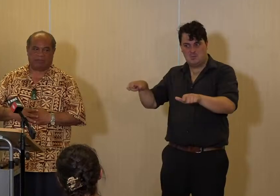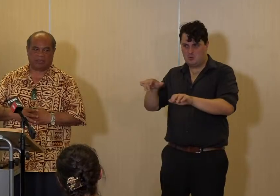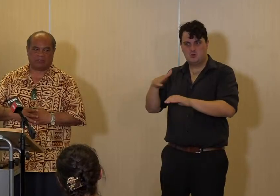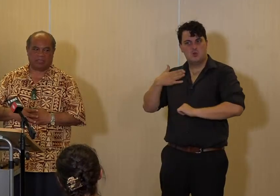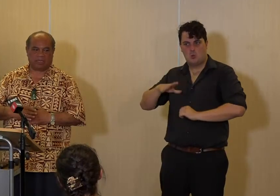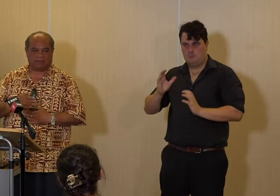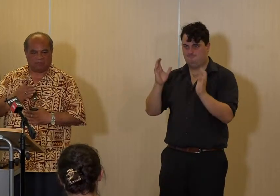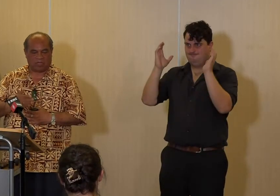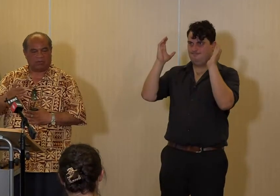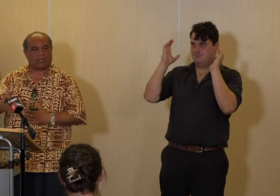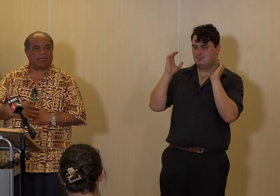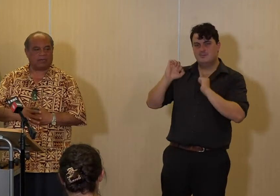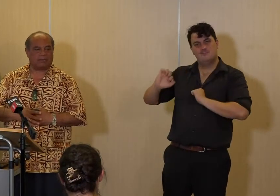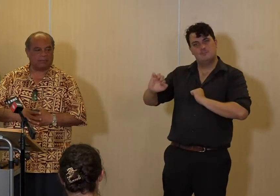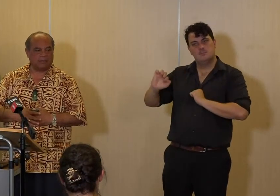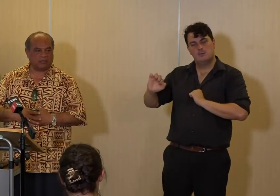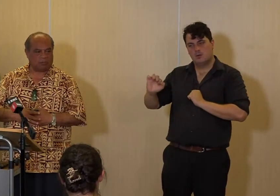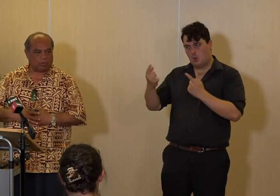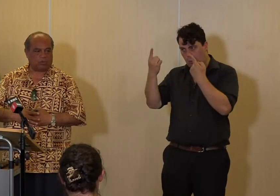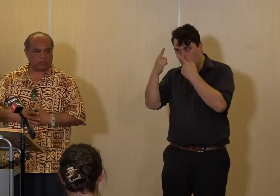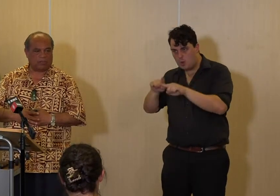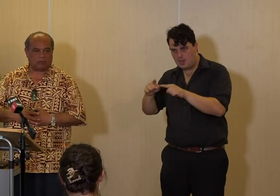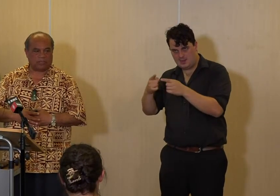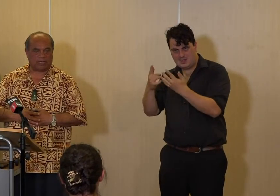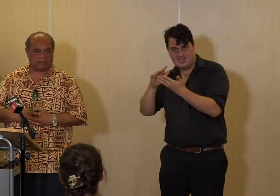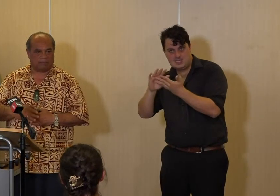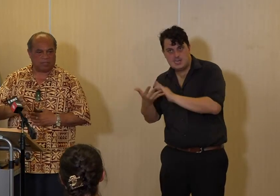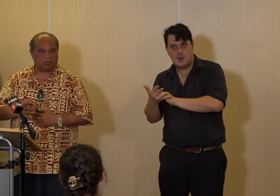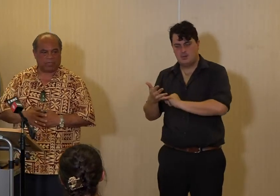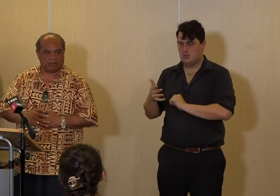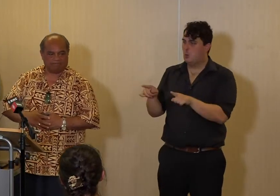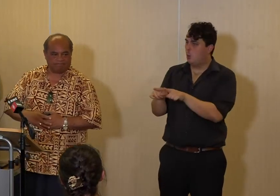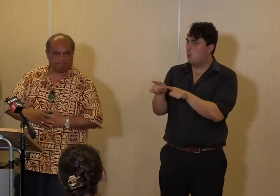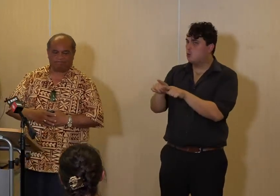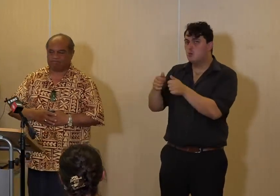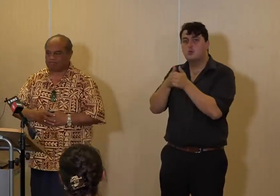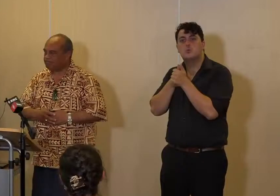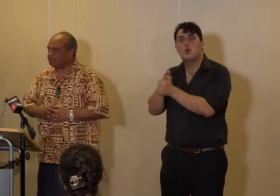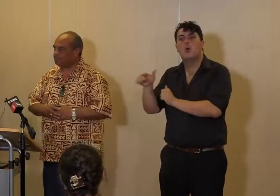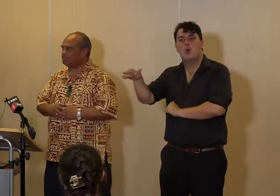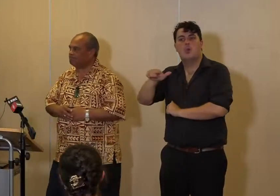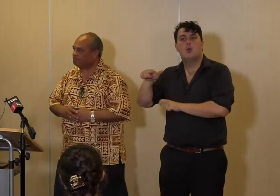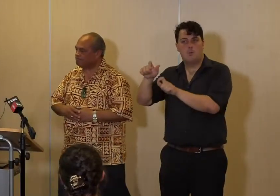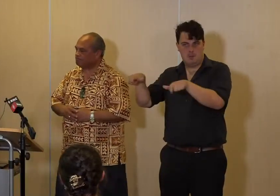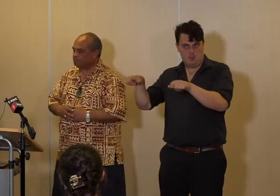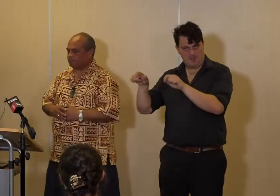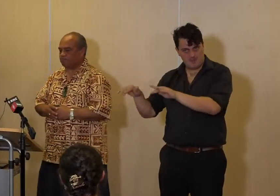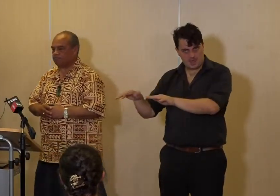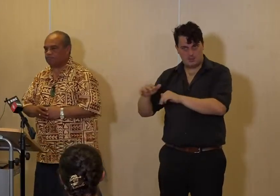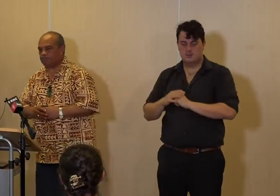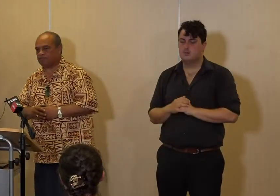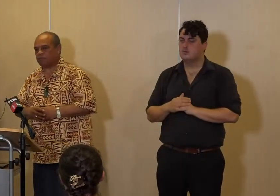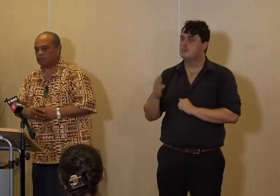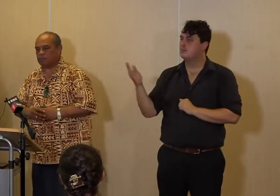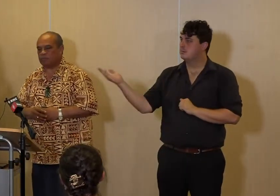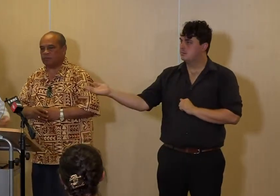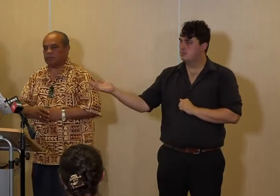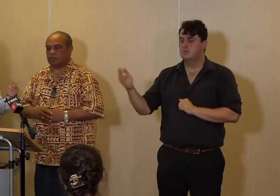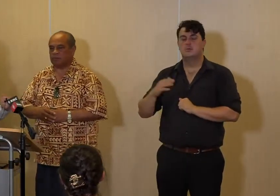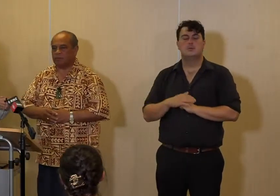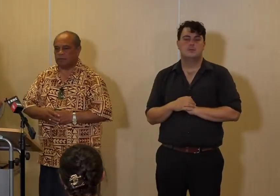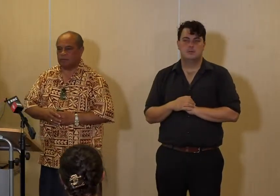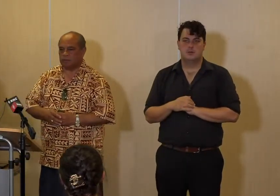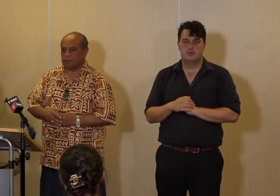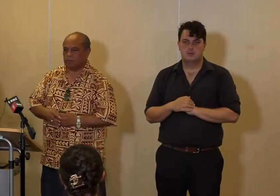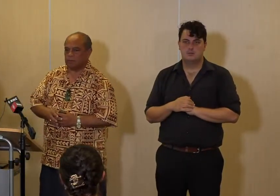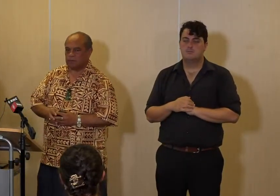for the damage and figure out how to support the local people there. Minister, you may have also informally been advised, of course, that